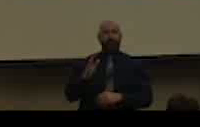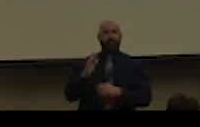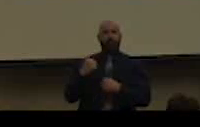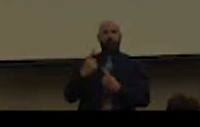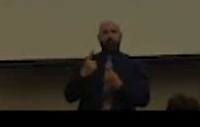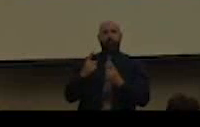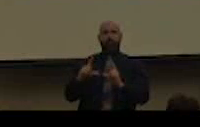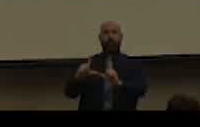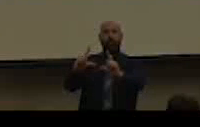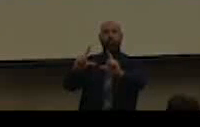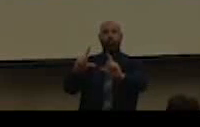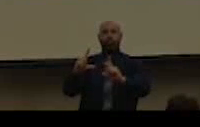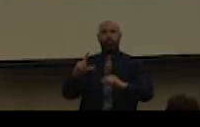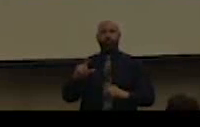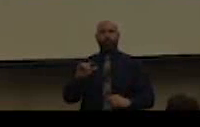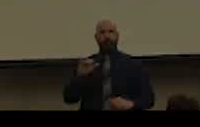the